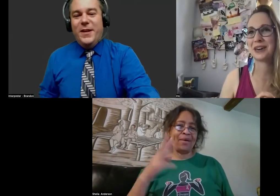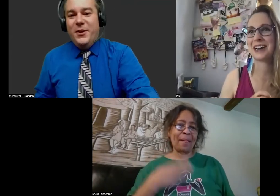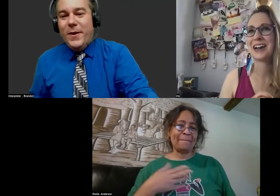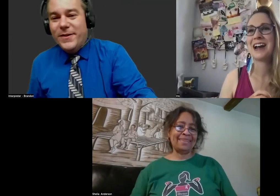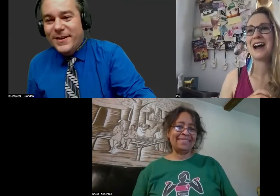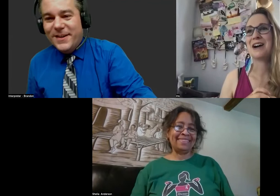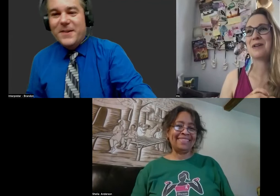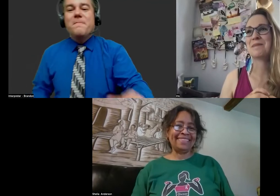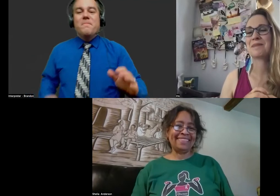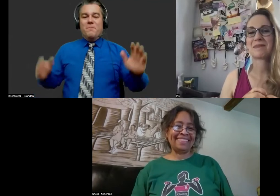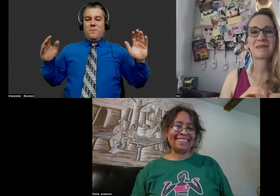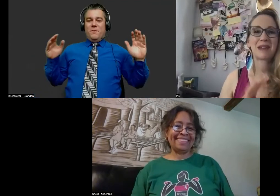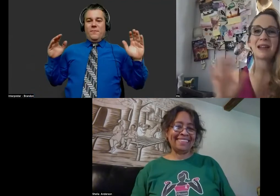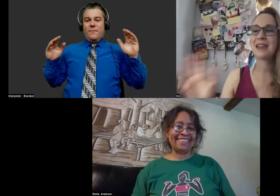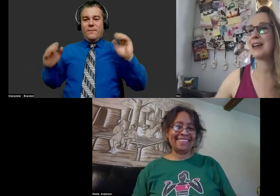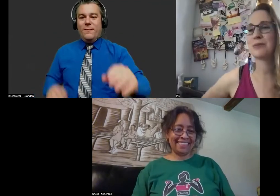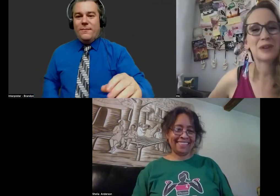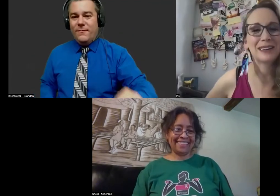Can't hear you, Iris.